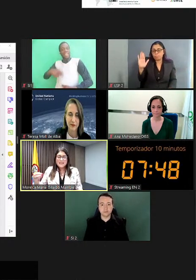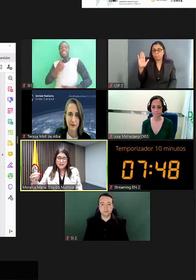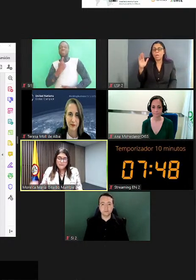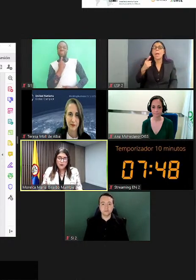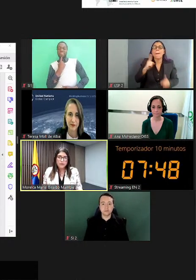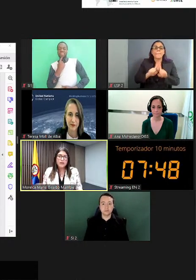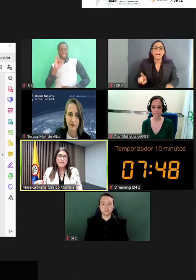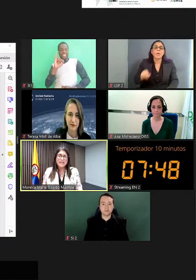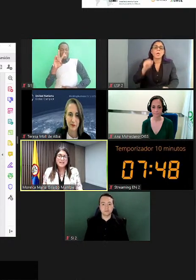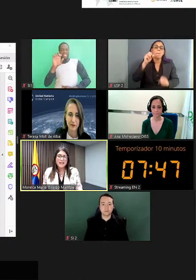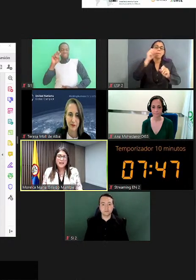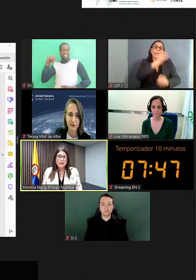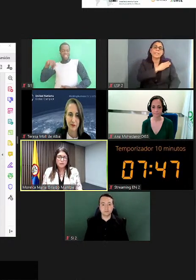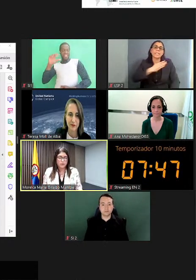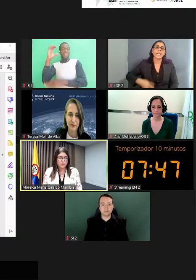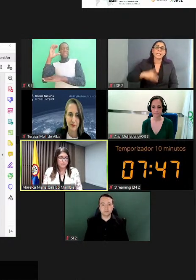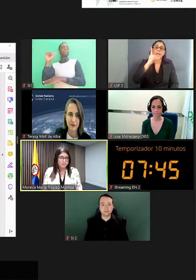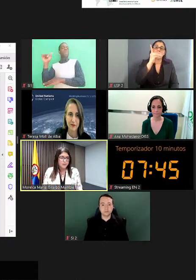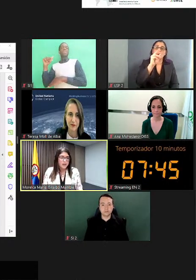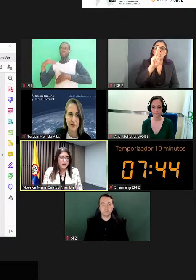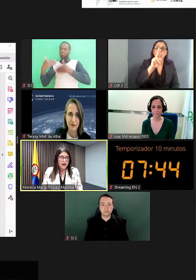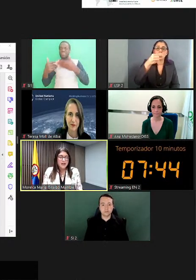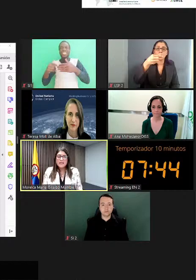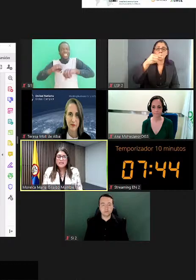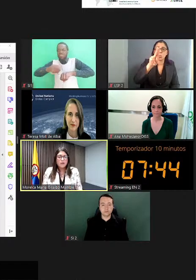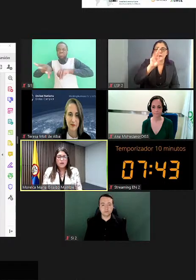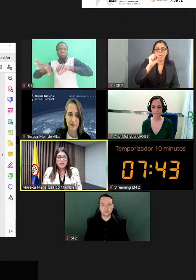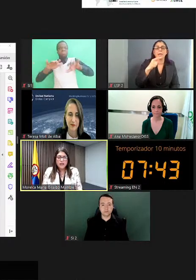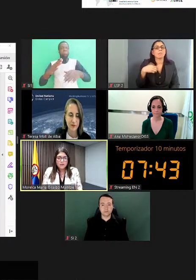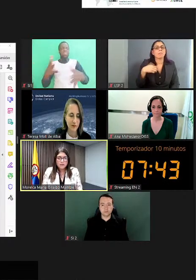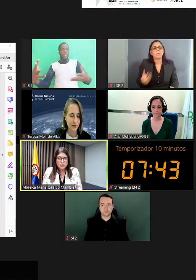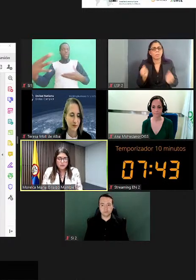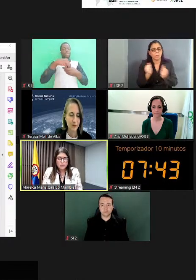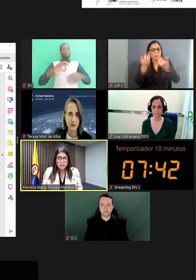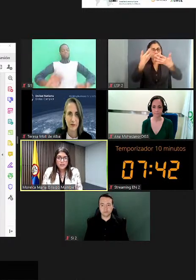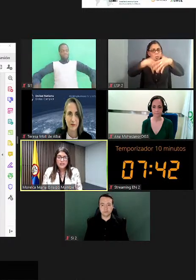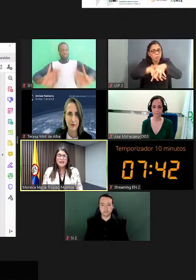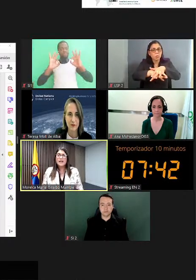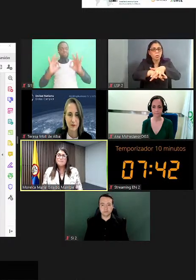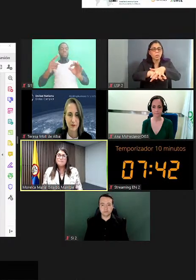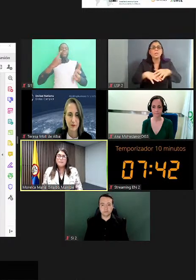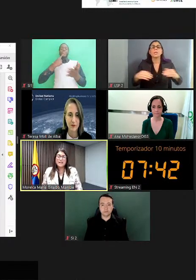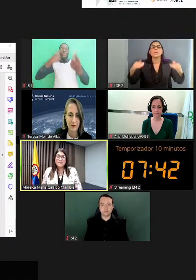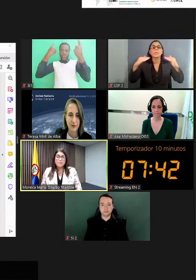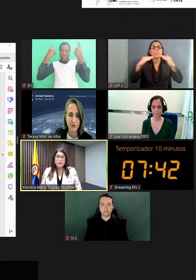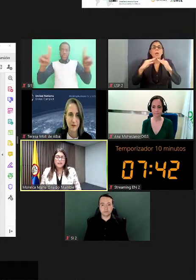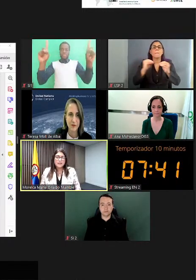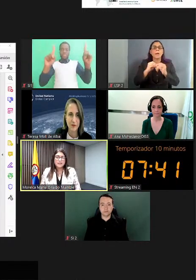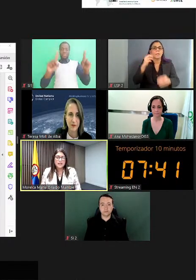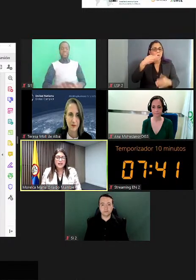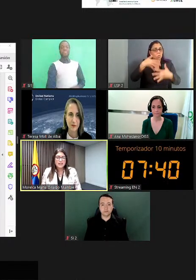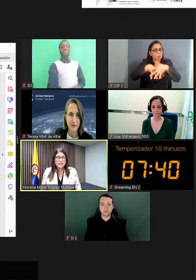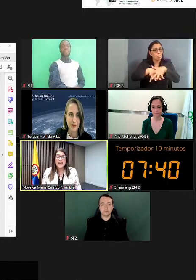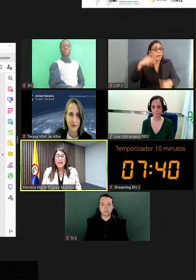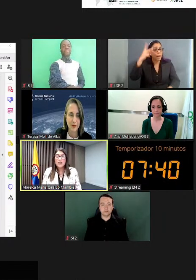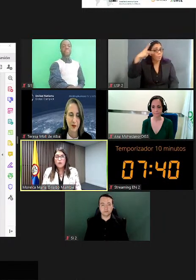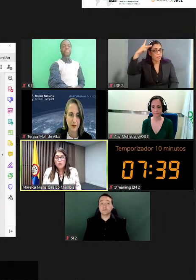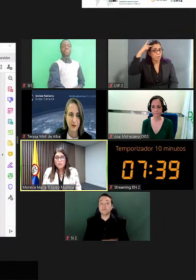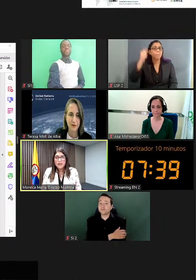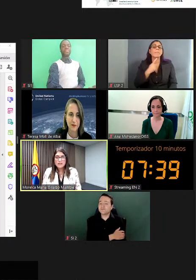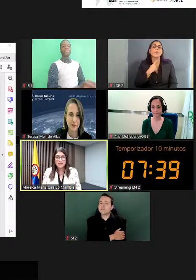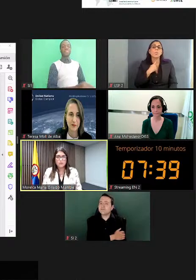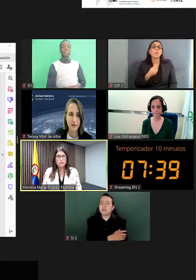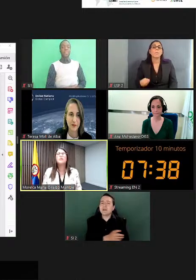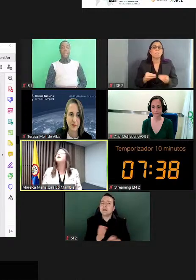of president ivan duke to work on inclusion besides what the political constitution